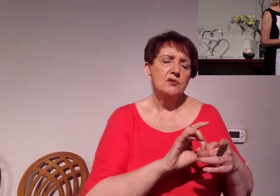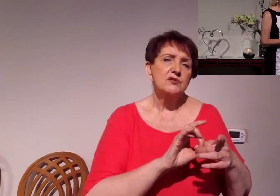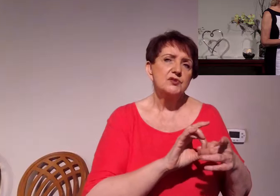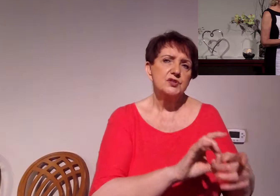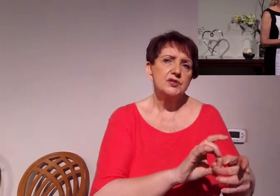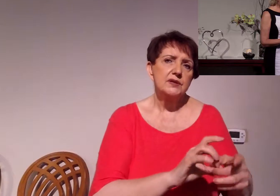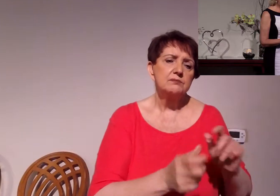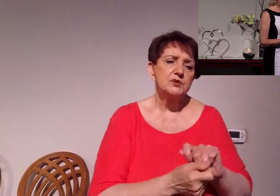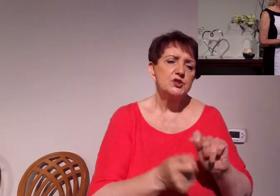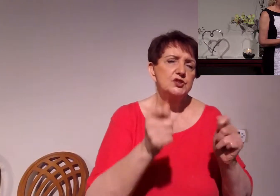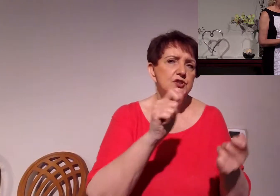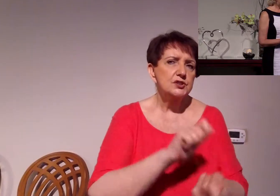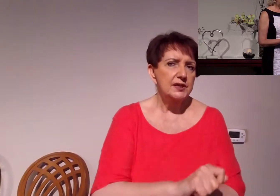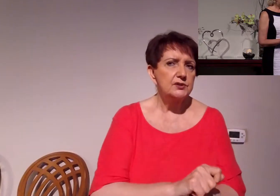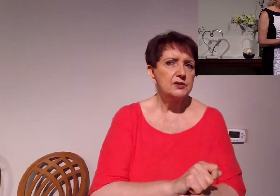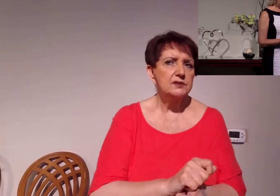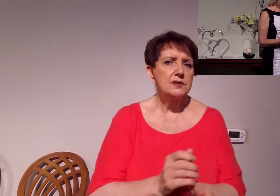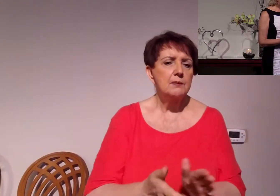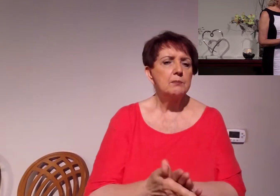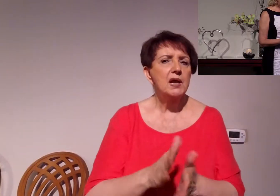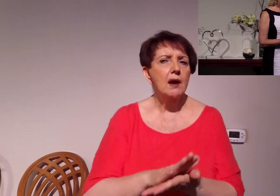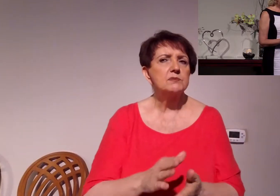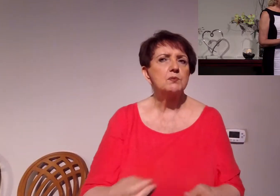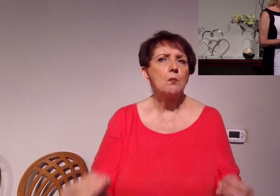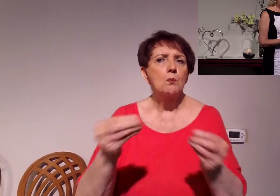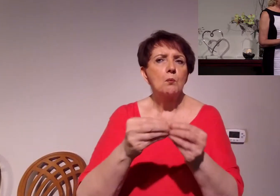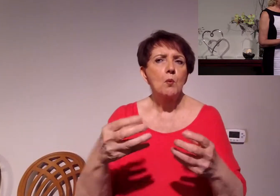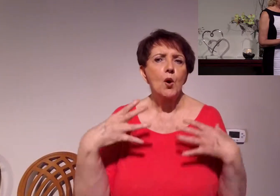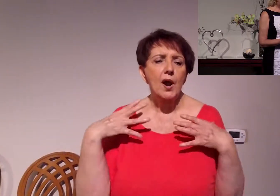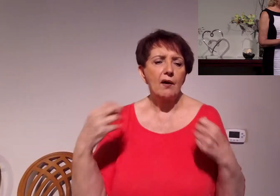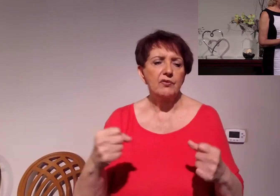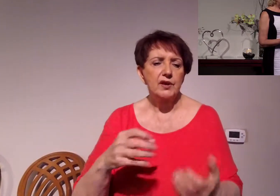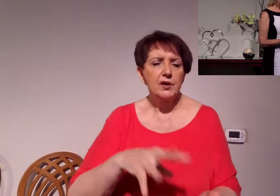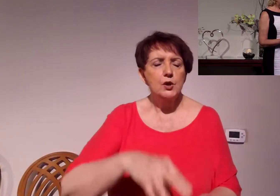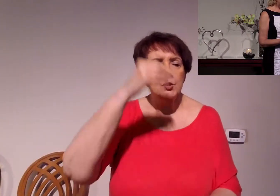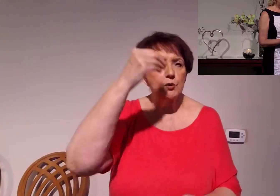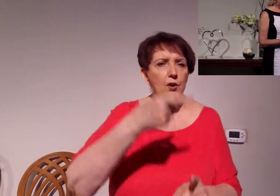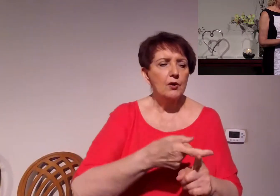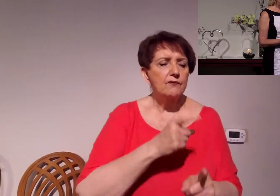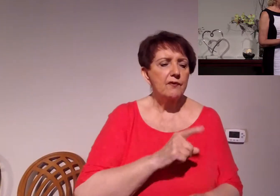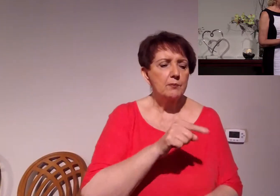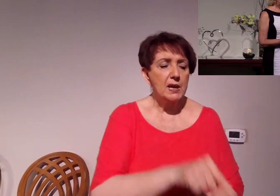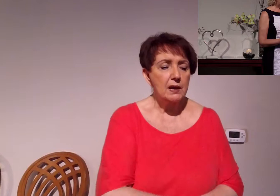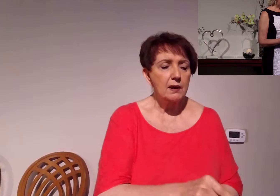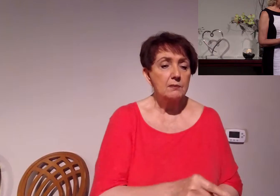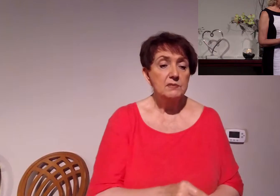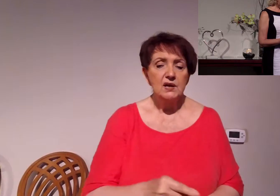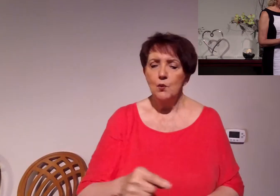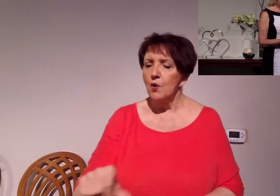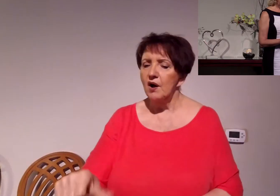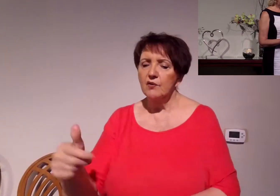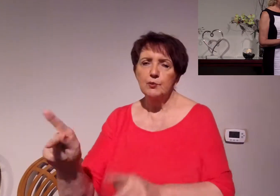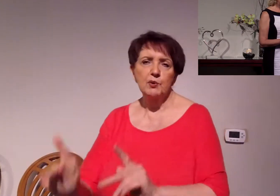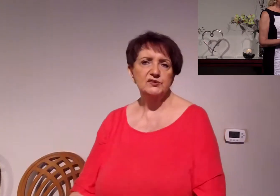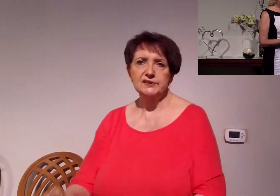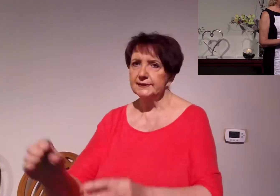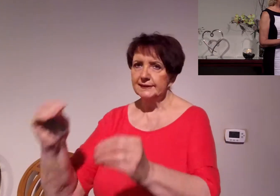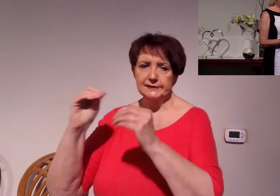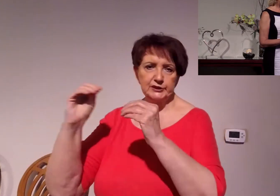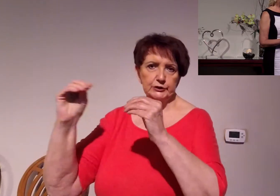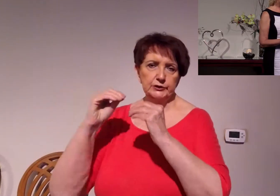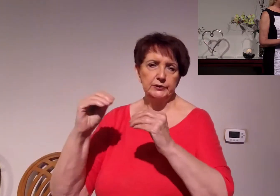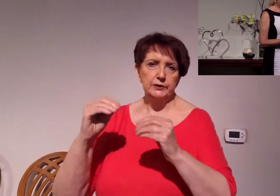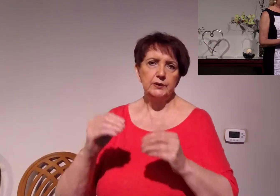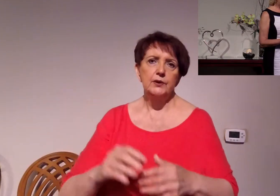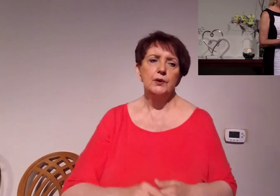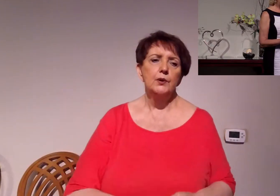for self-knowledge and fulfillment. We learn from our partner what no one else could teach us. How many people are skillful at